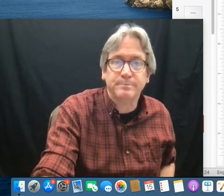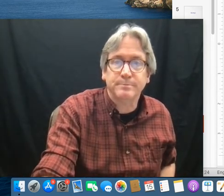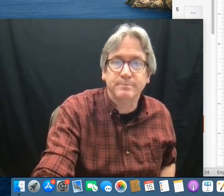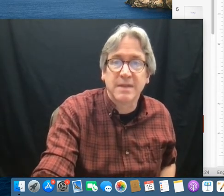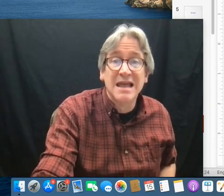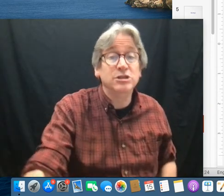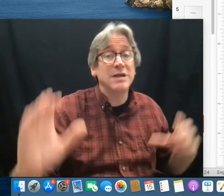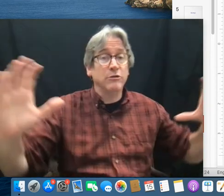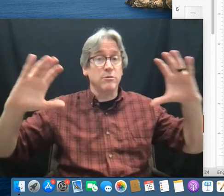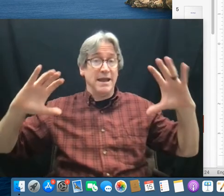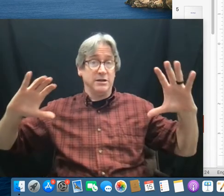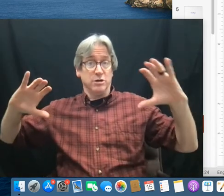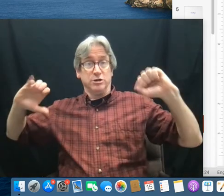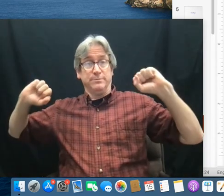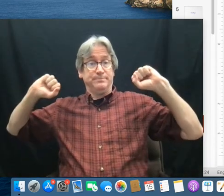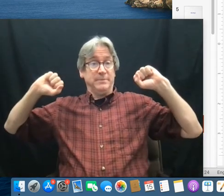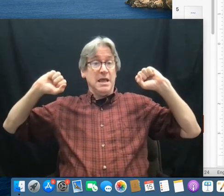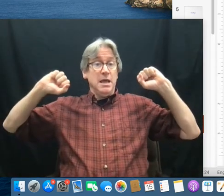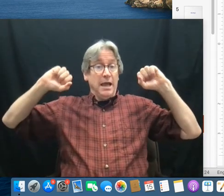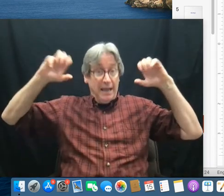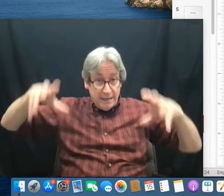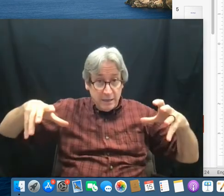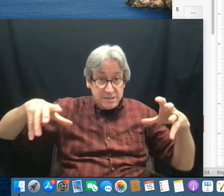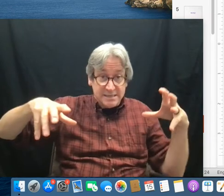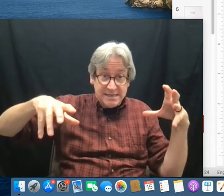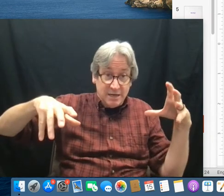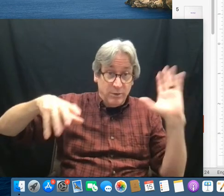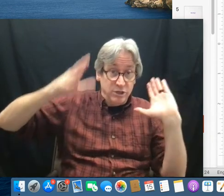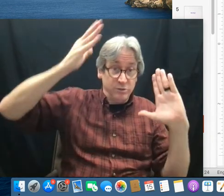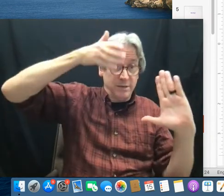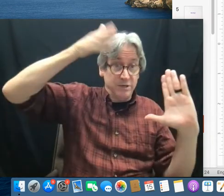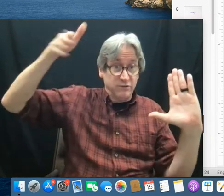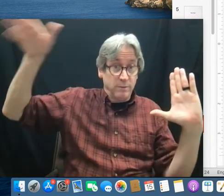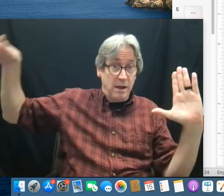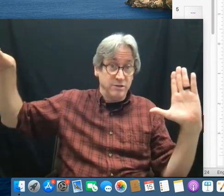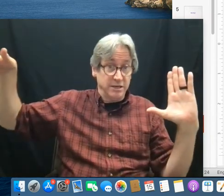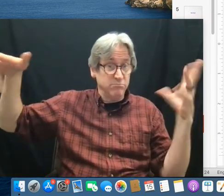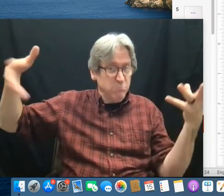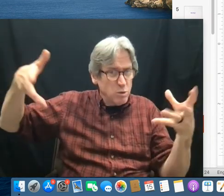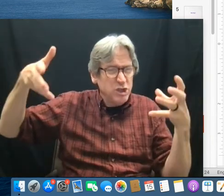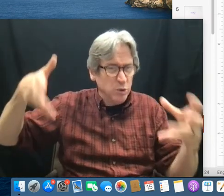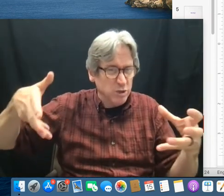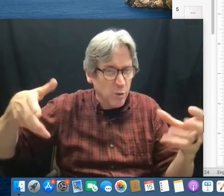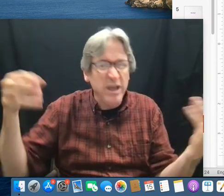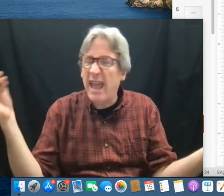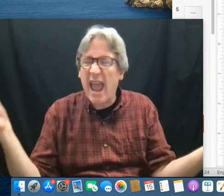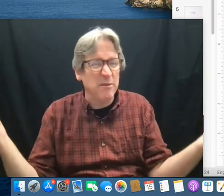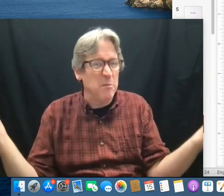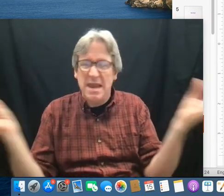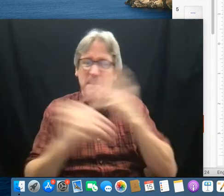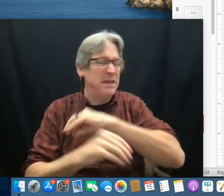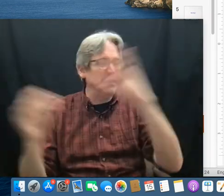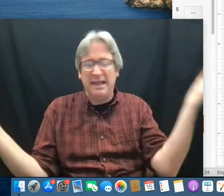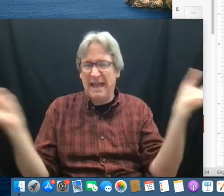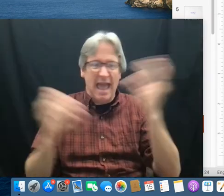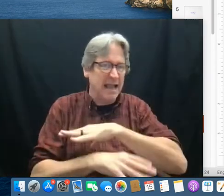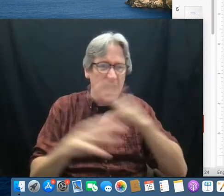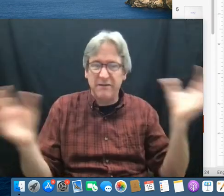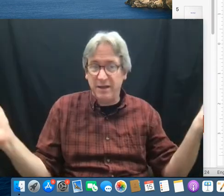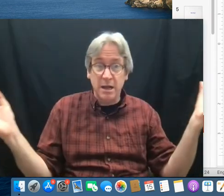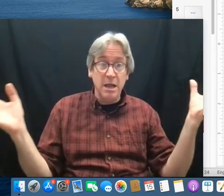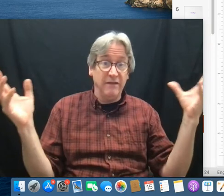English, English, English. If you want to think about it as grabbing the pinky meat, then you